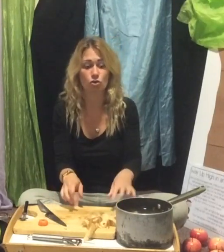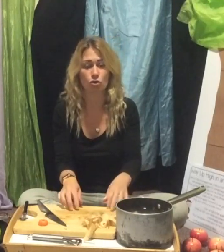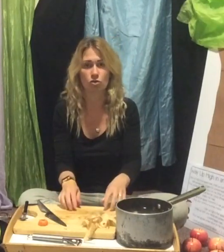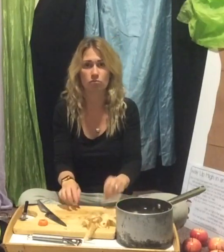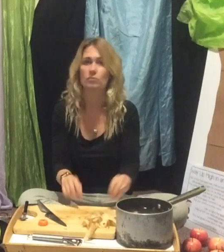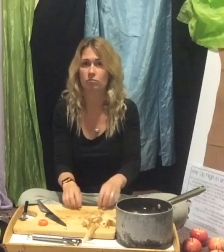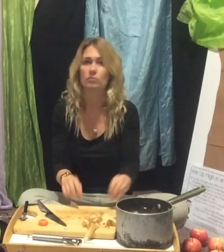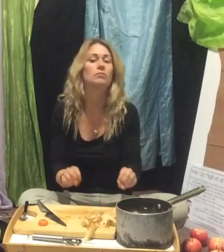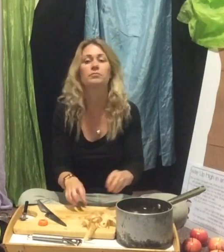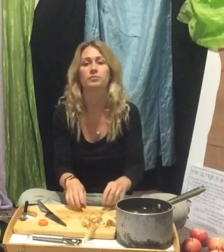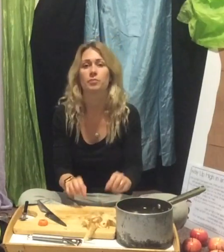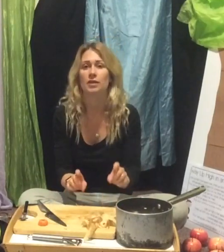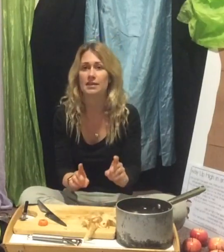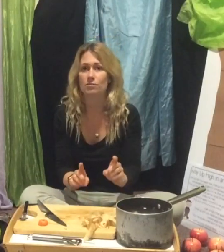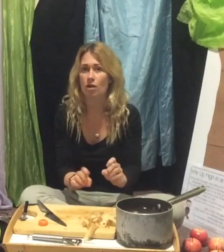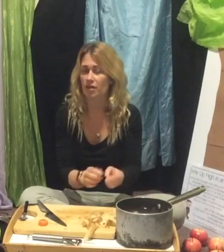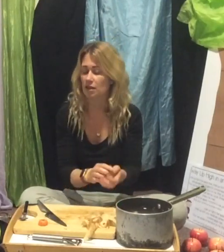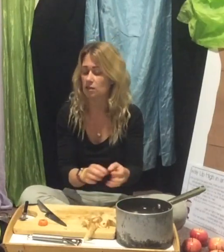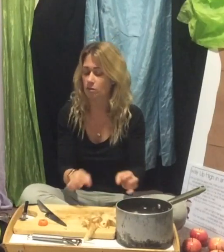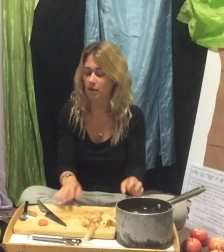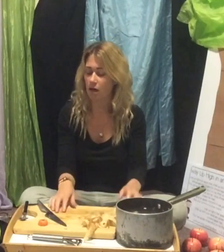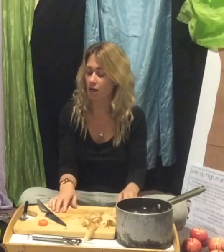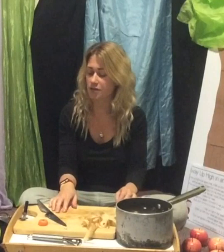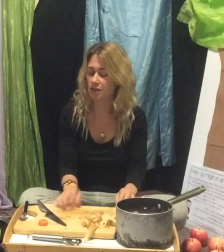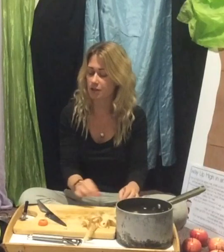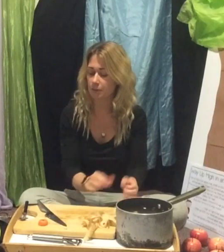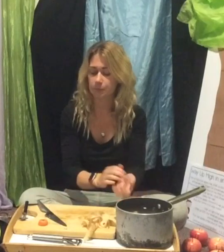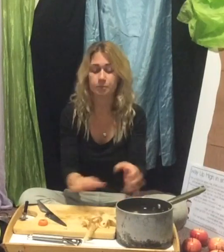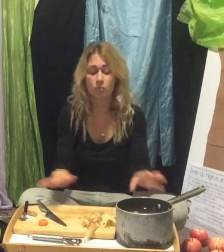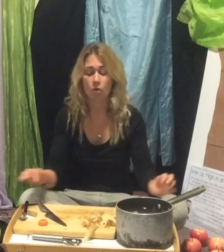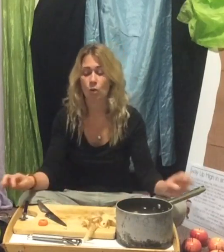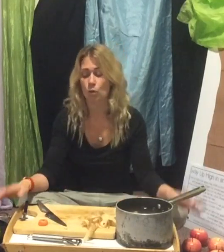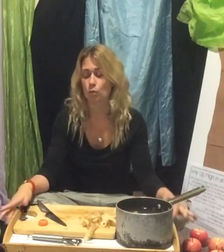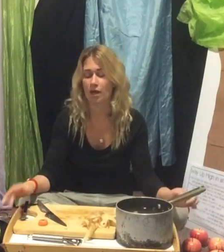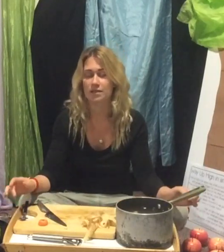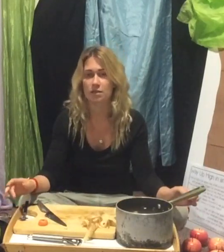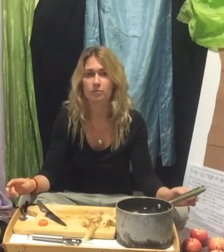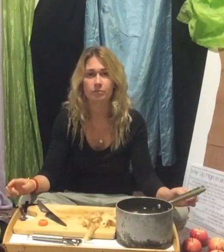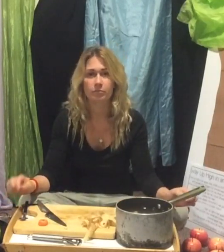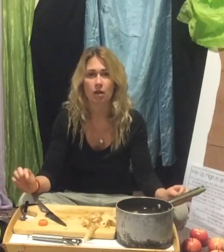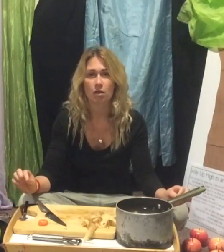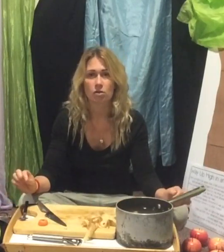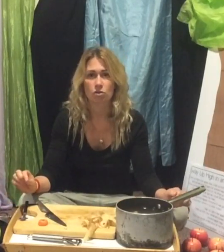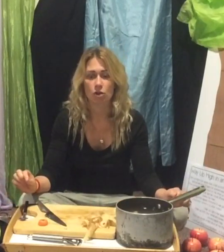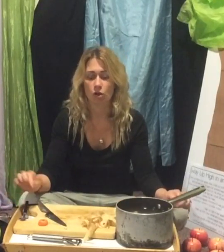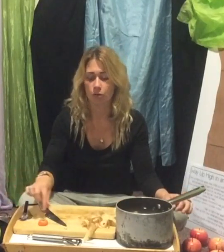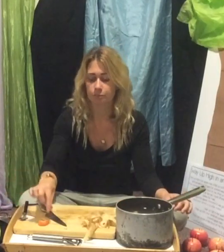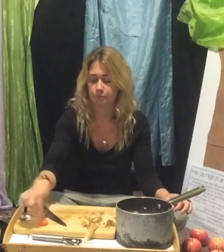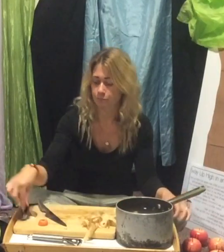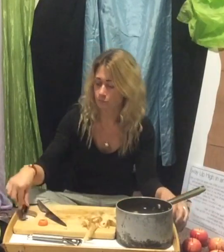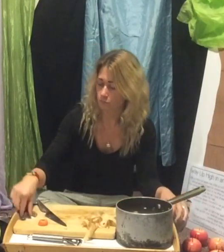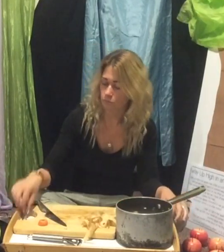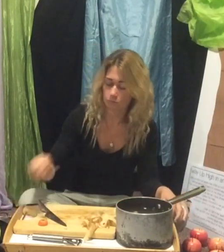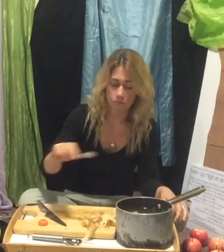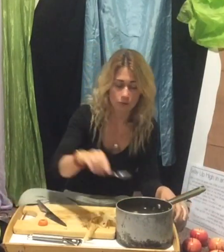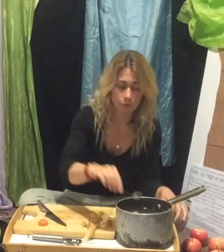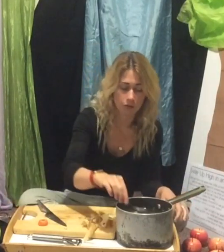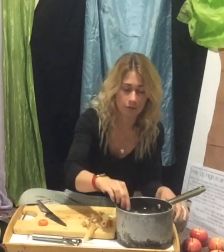stone, but later on I think it's going to be harder. Right, so one of the